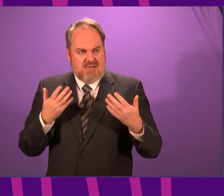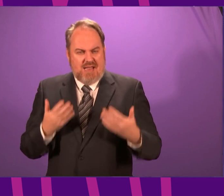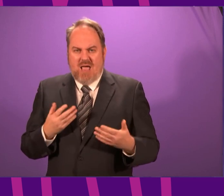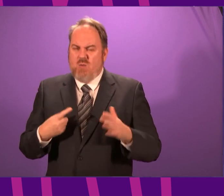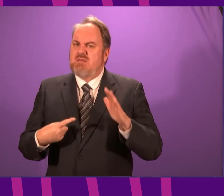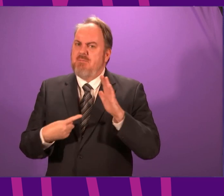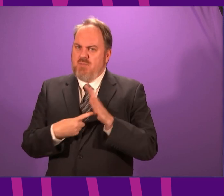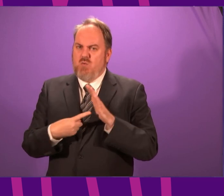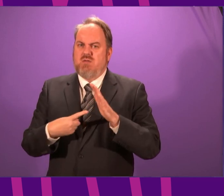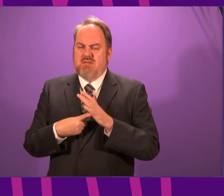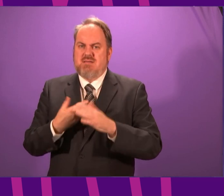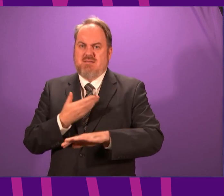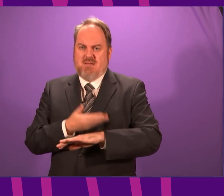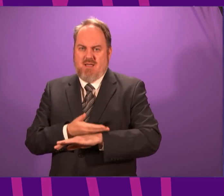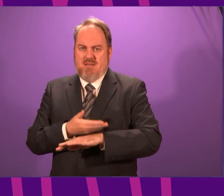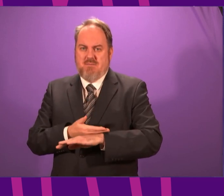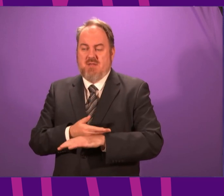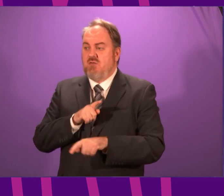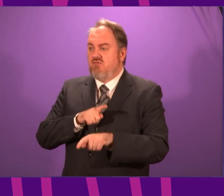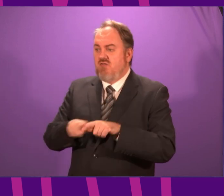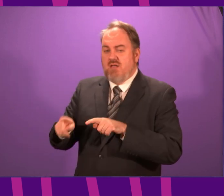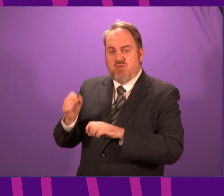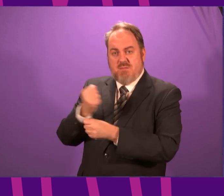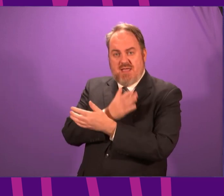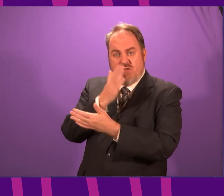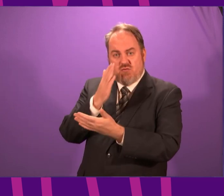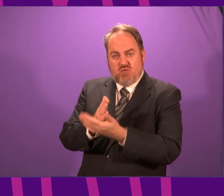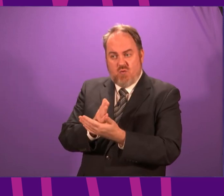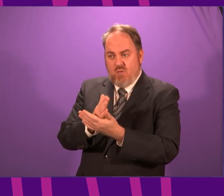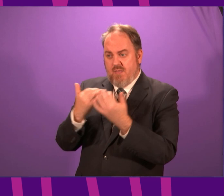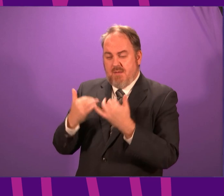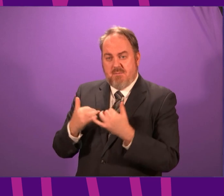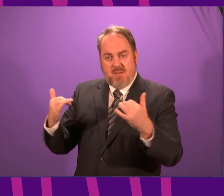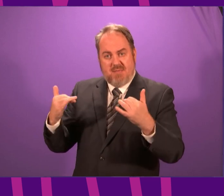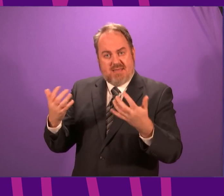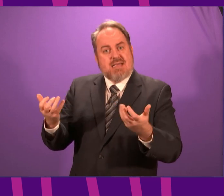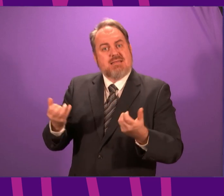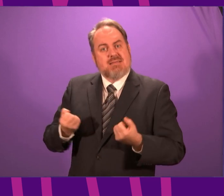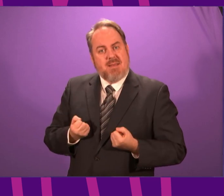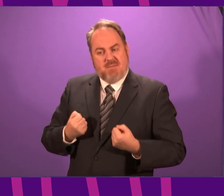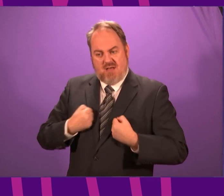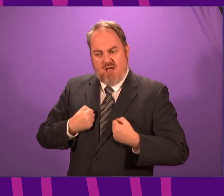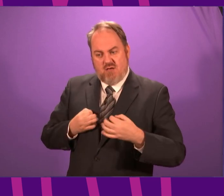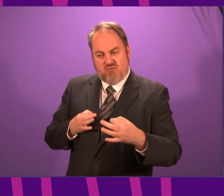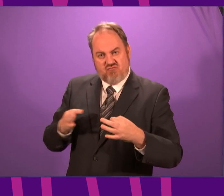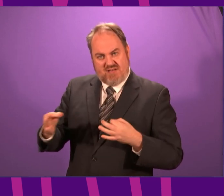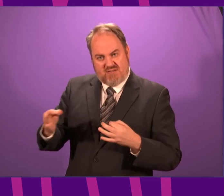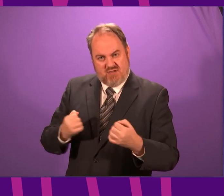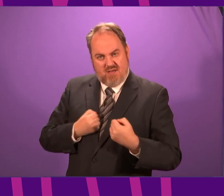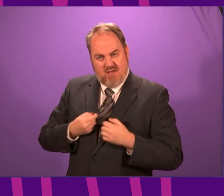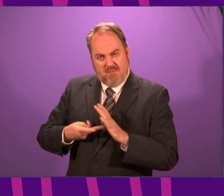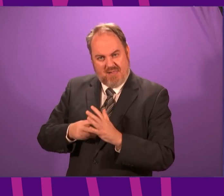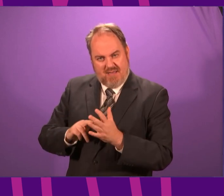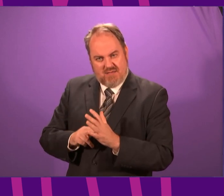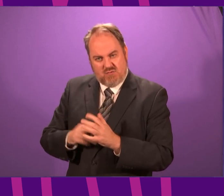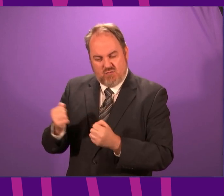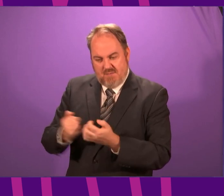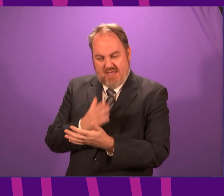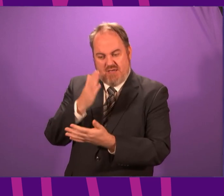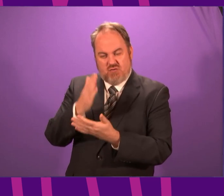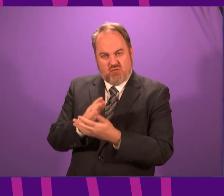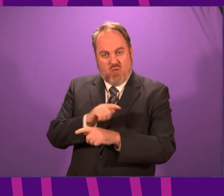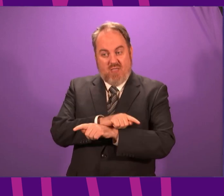in reassuring the public that the latest strategy published over the last few days is workable, that it can win trust and support from